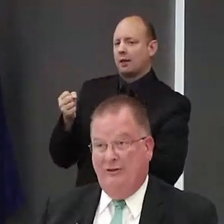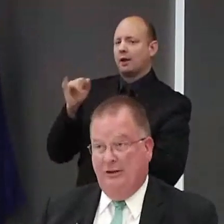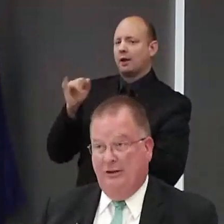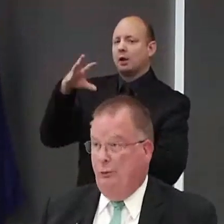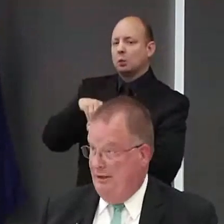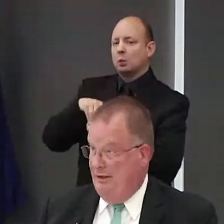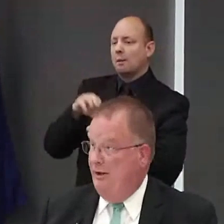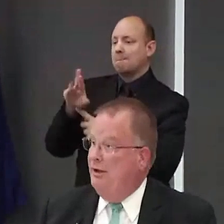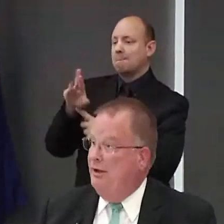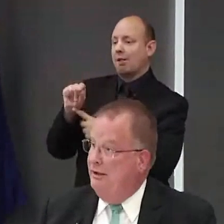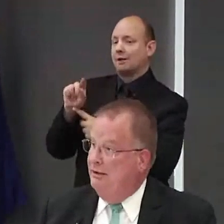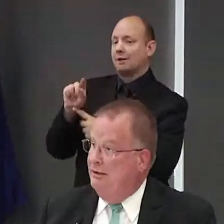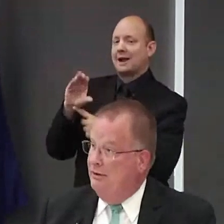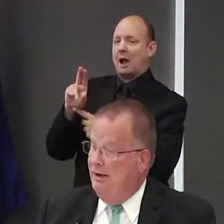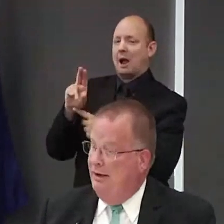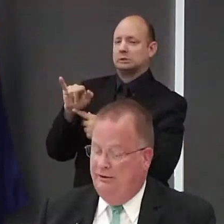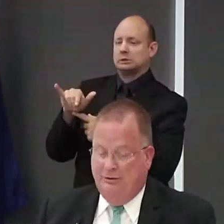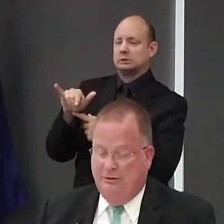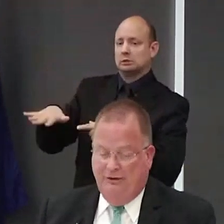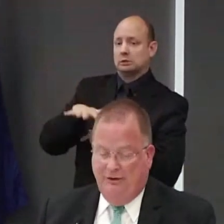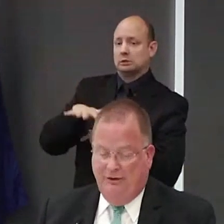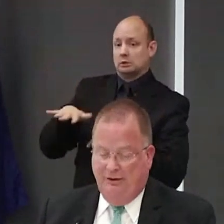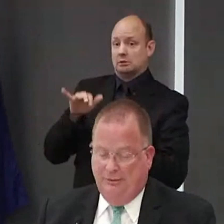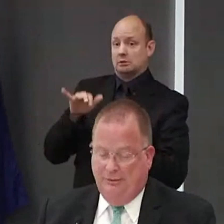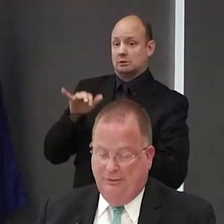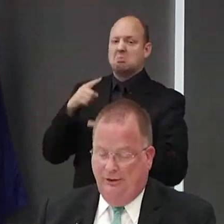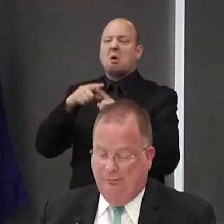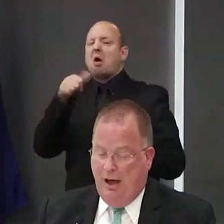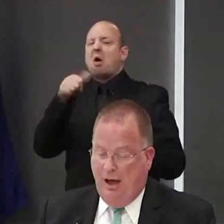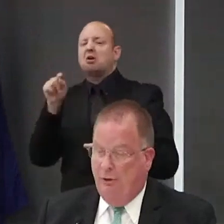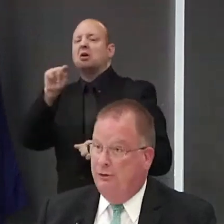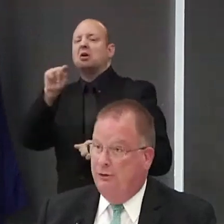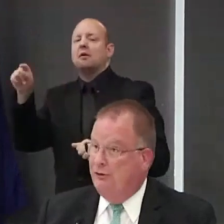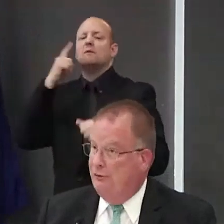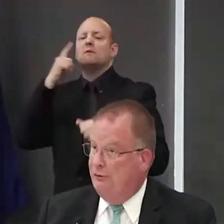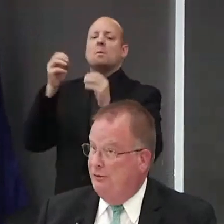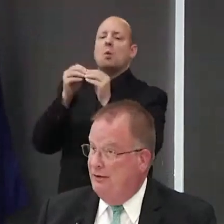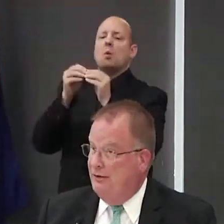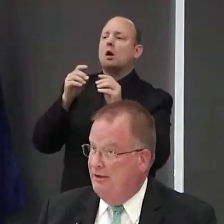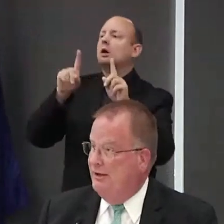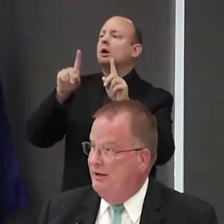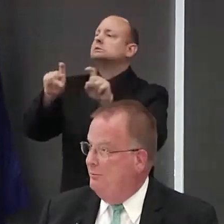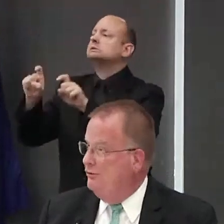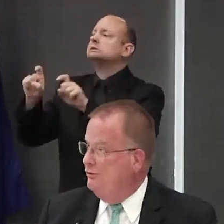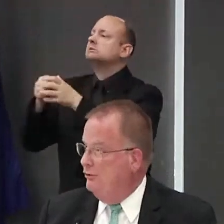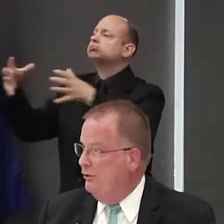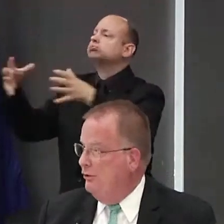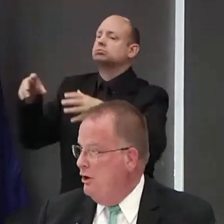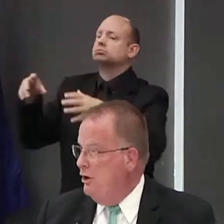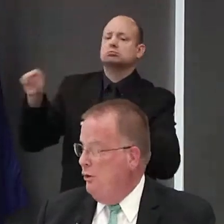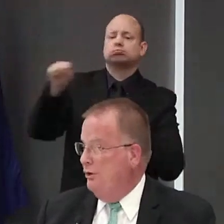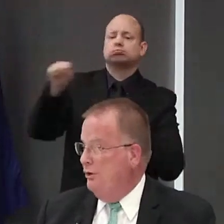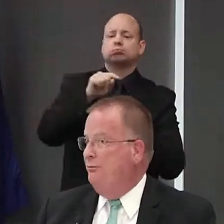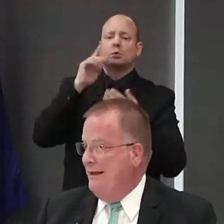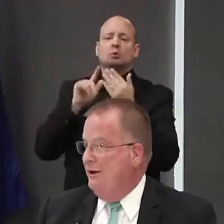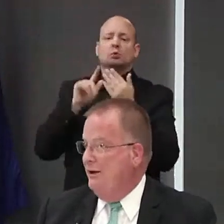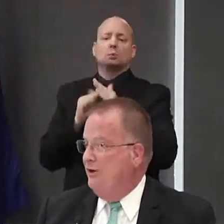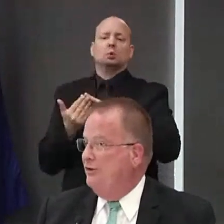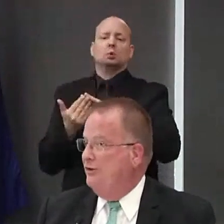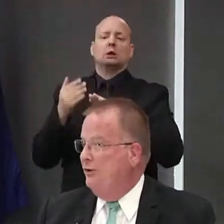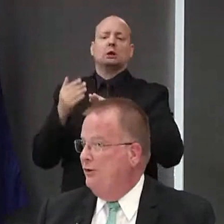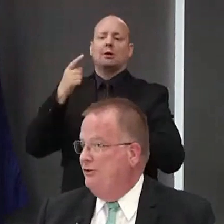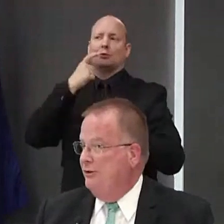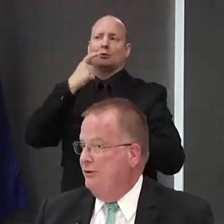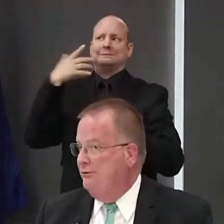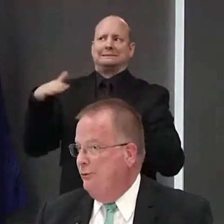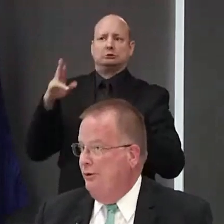expand testing right now in communities that are most at risk of COVID-19. And as I mentioned earlier, we're expanding our